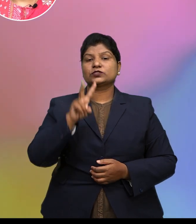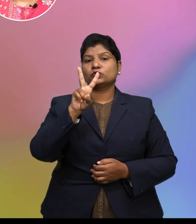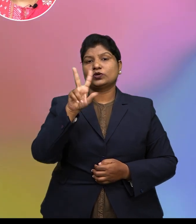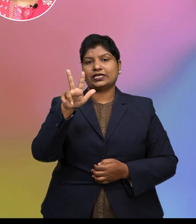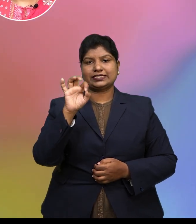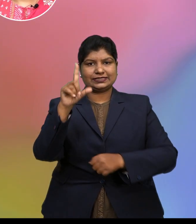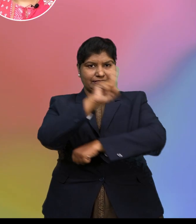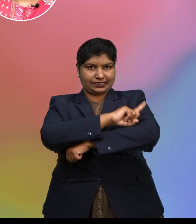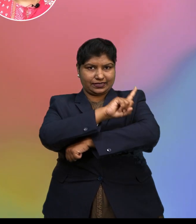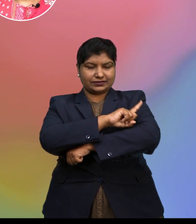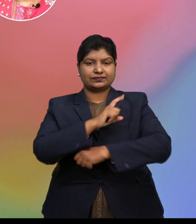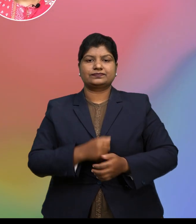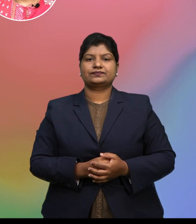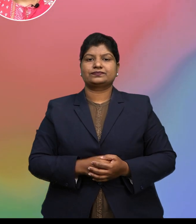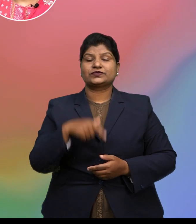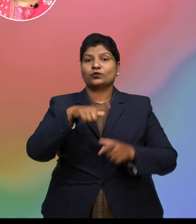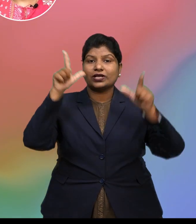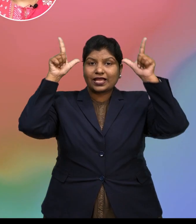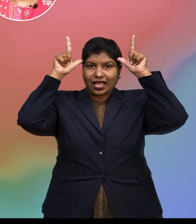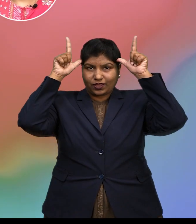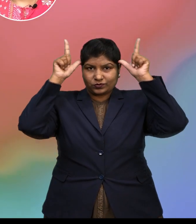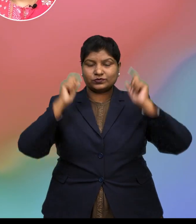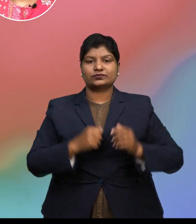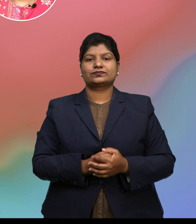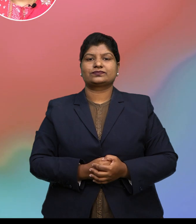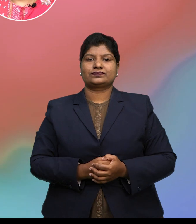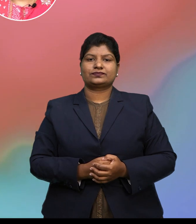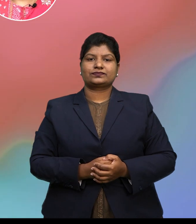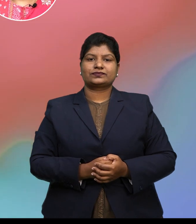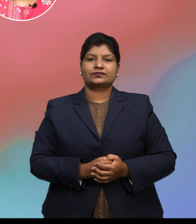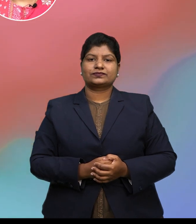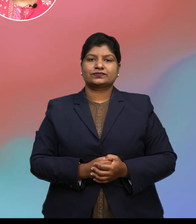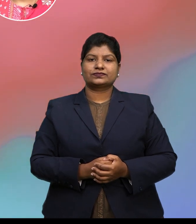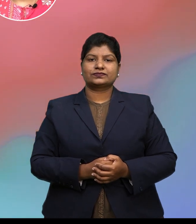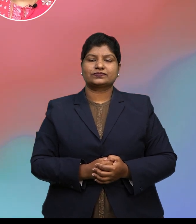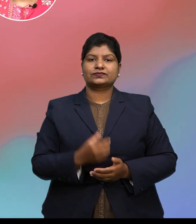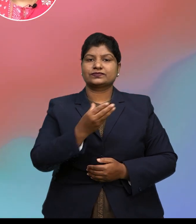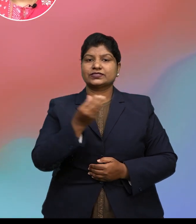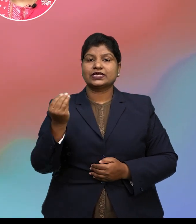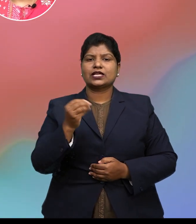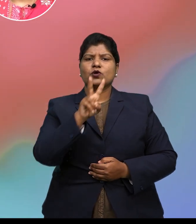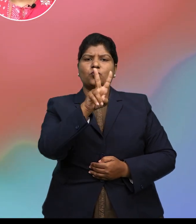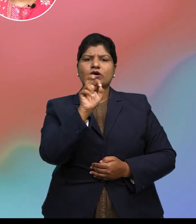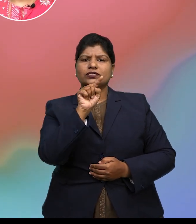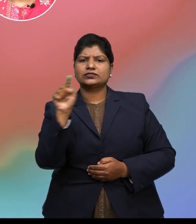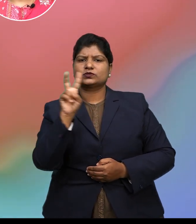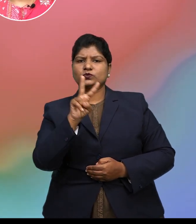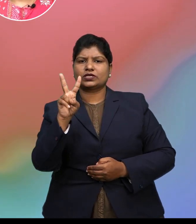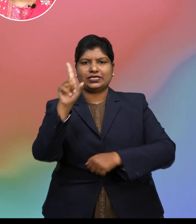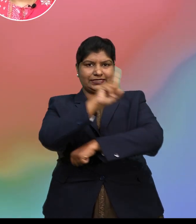280 days for the cow, and 20 to 22